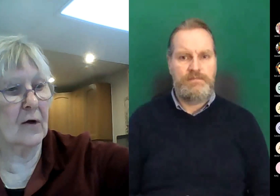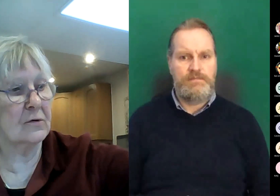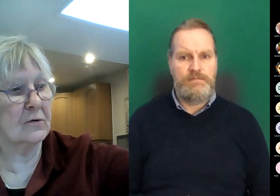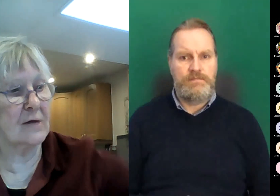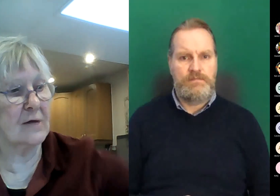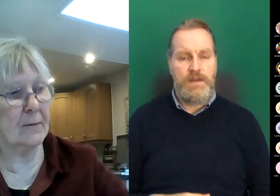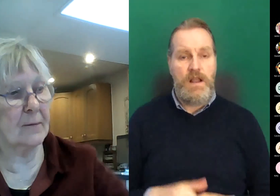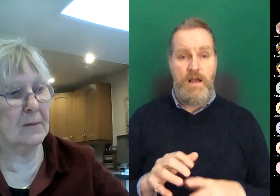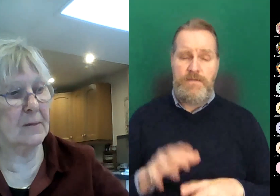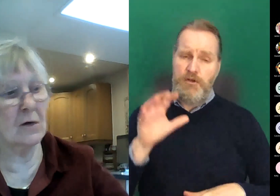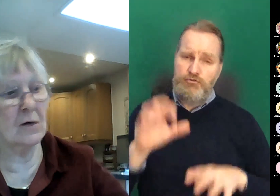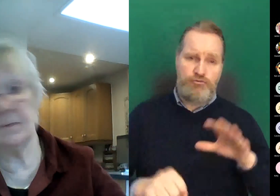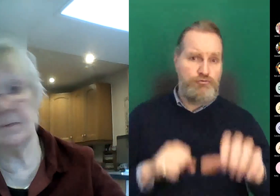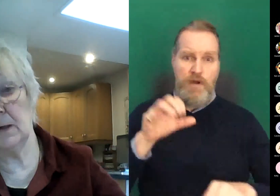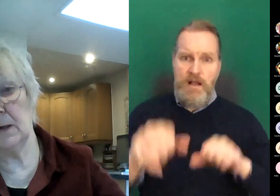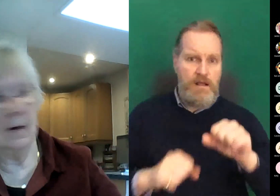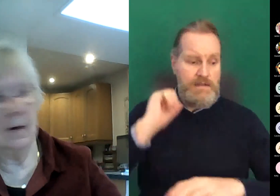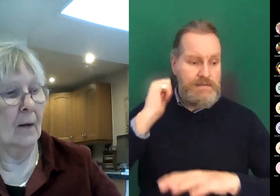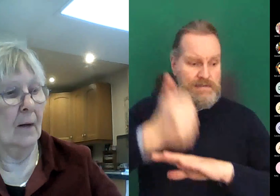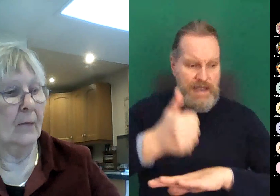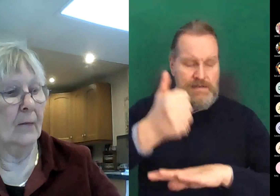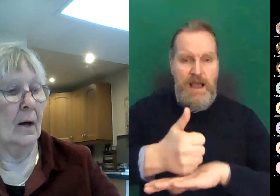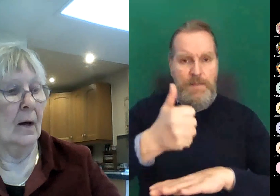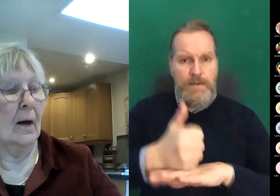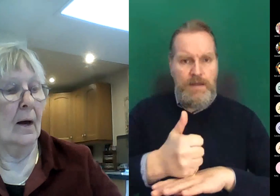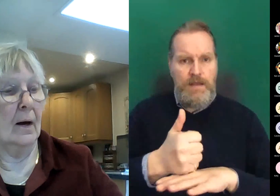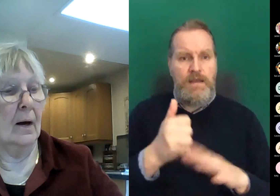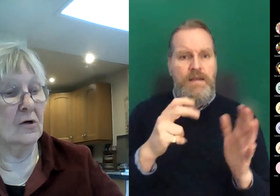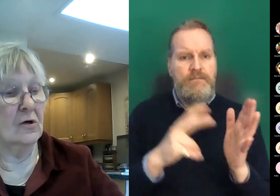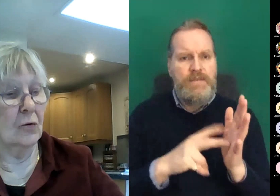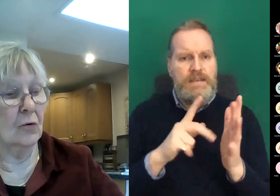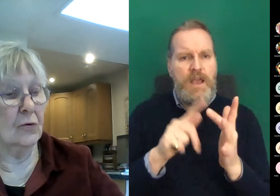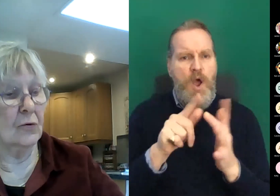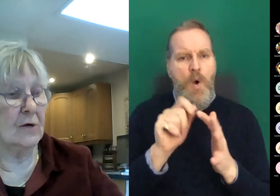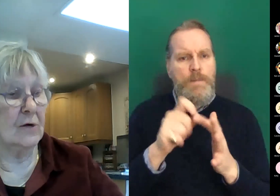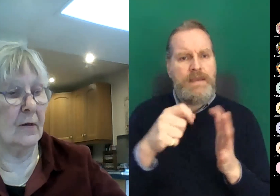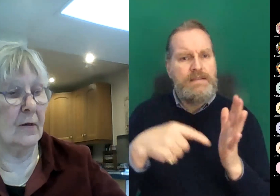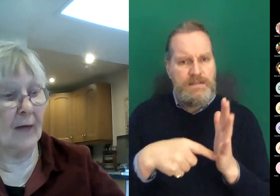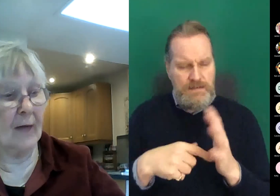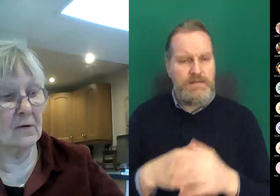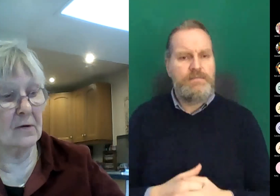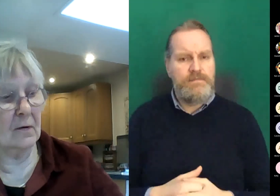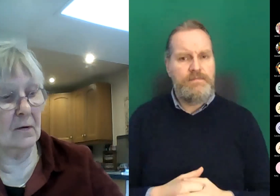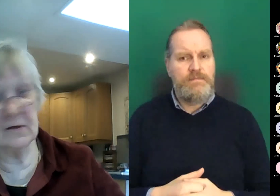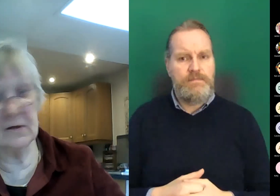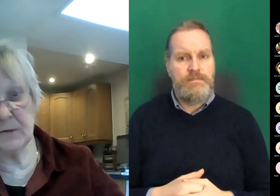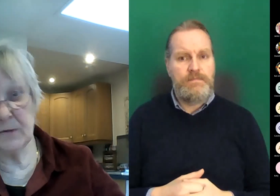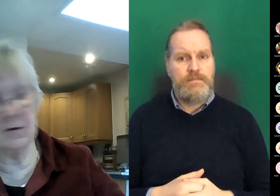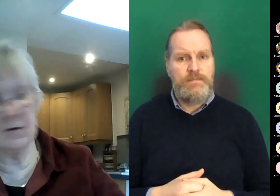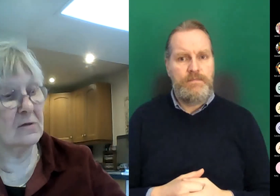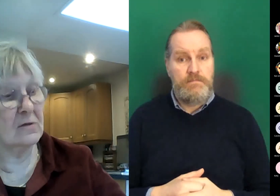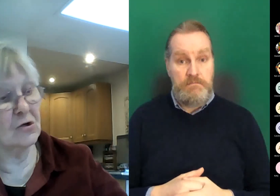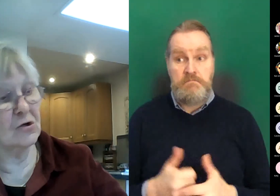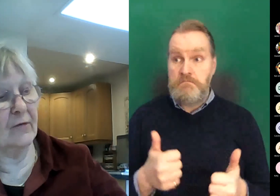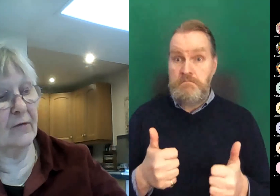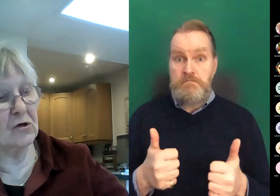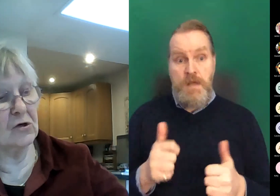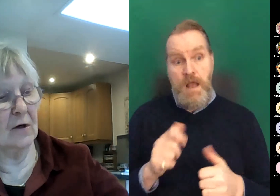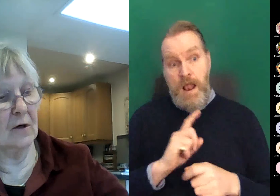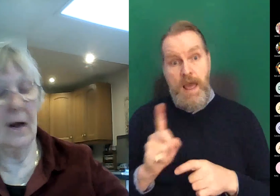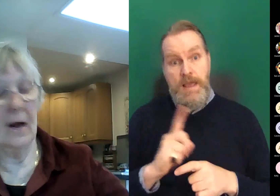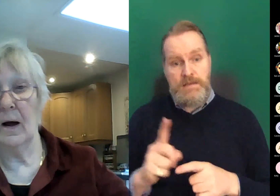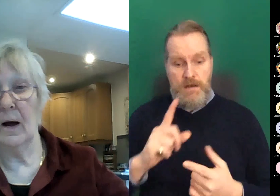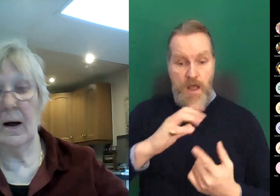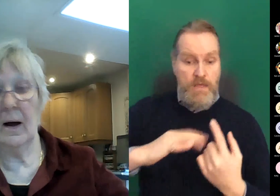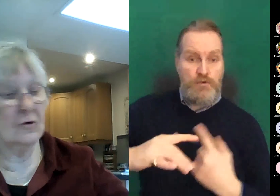the struggle to set up the BCOTP, and in due course that accepted the social